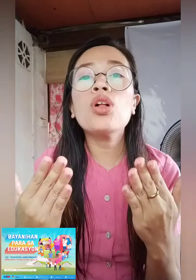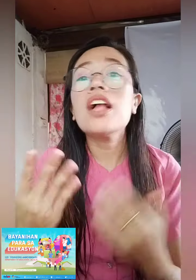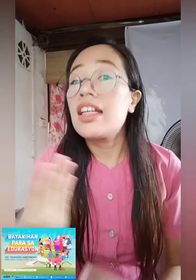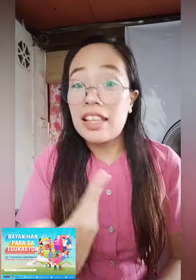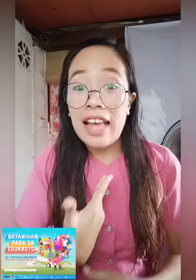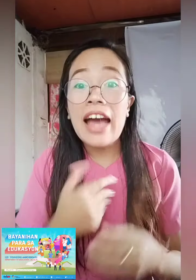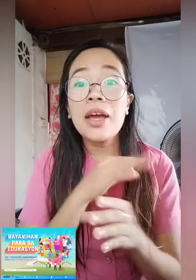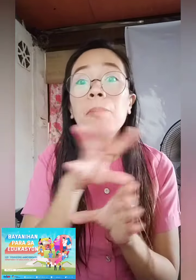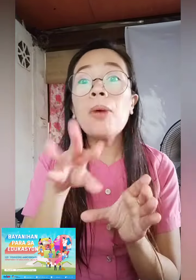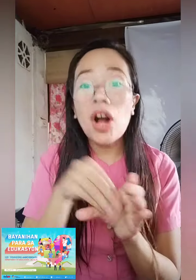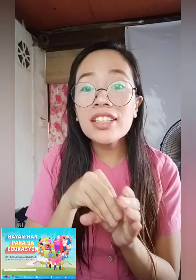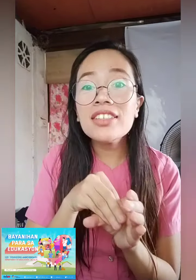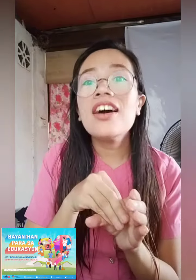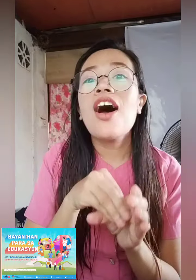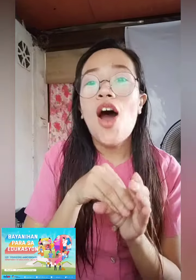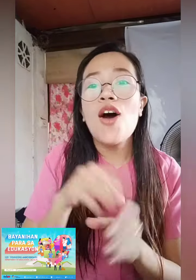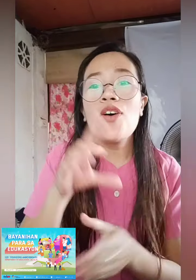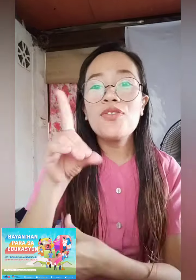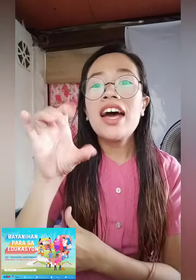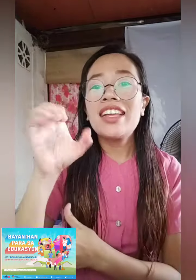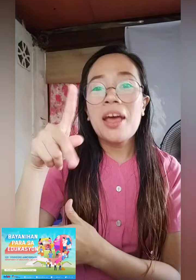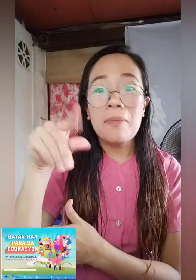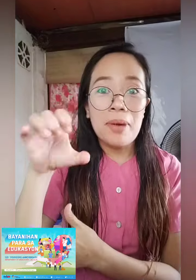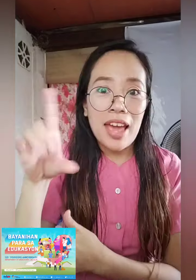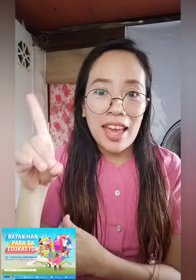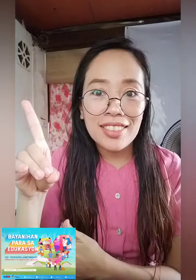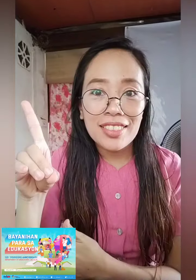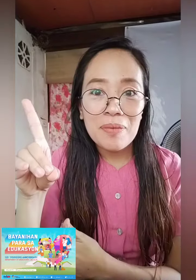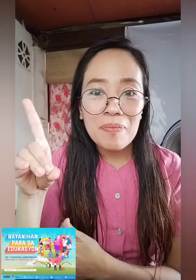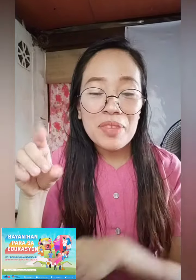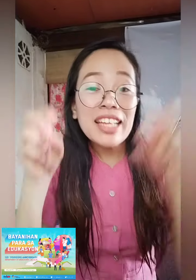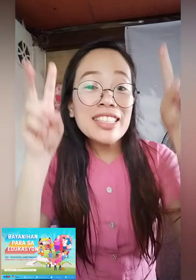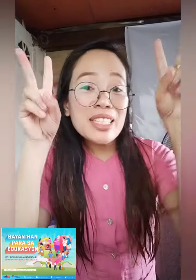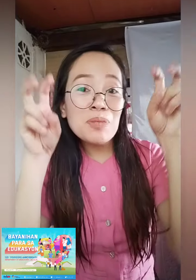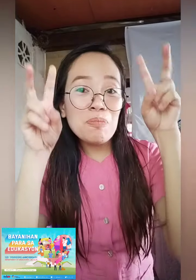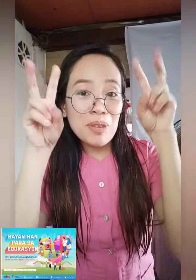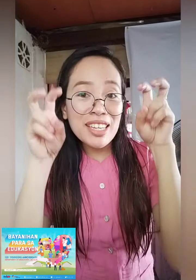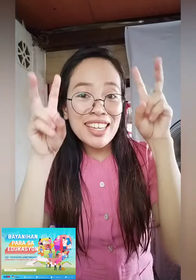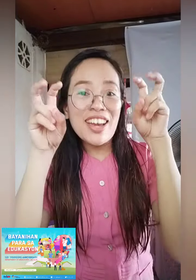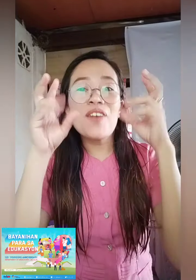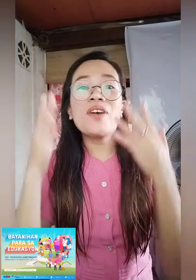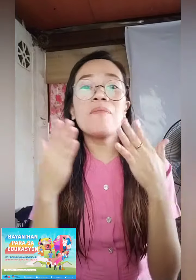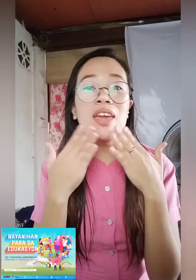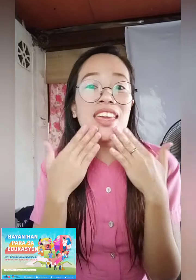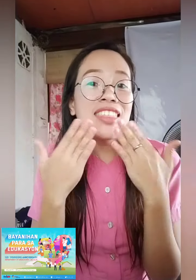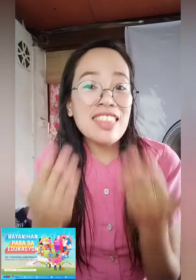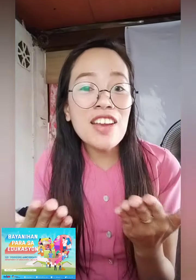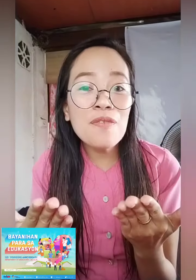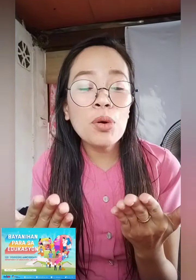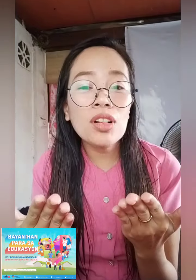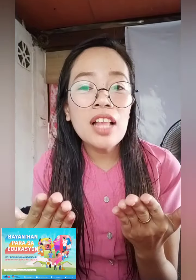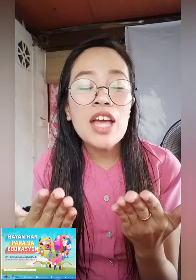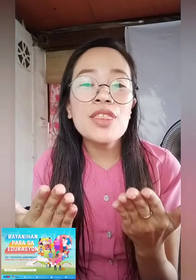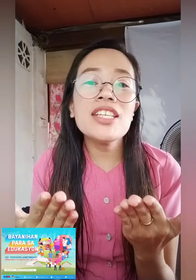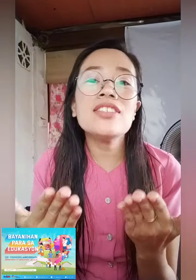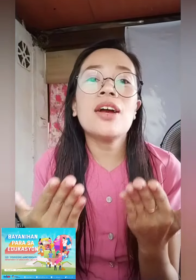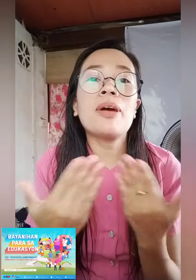that I am part of DepEd. And speaking of being thankful, these are my